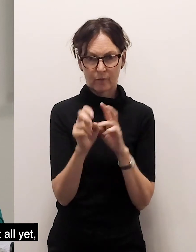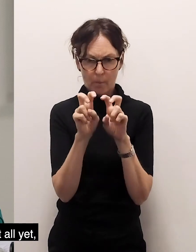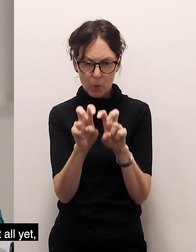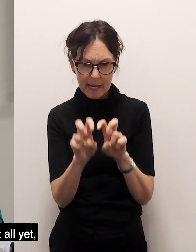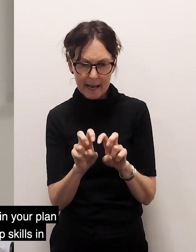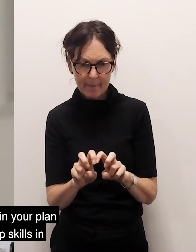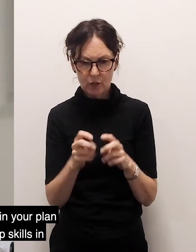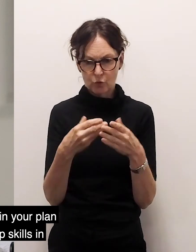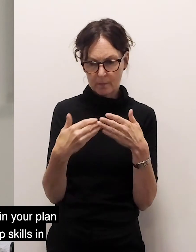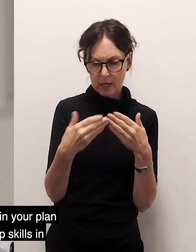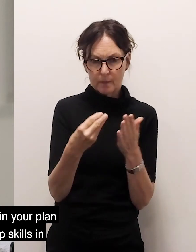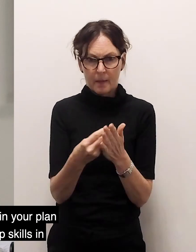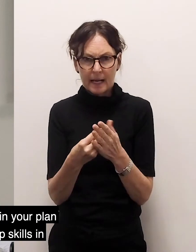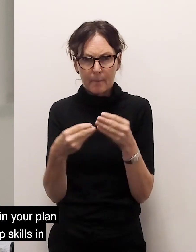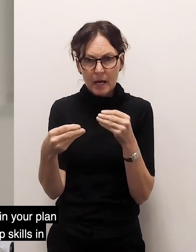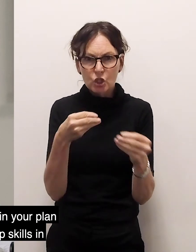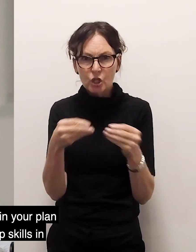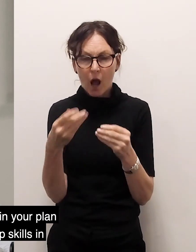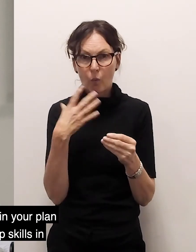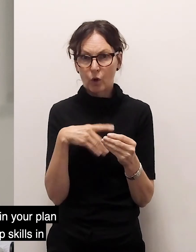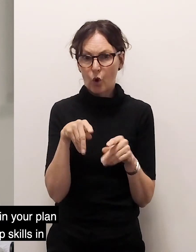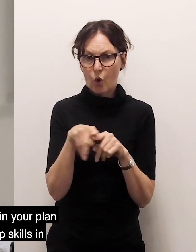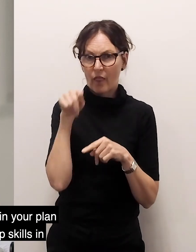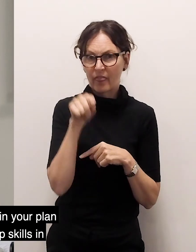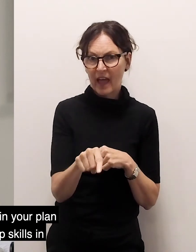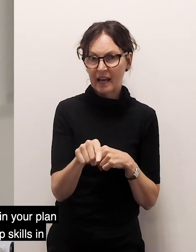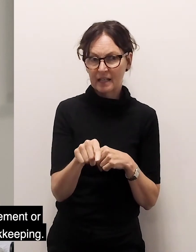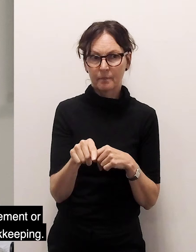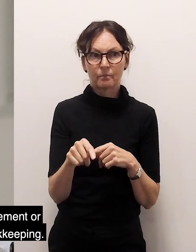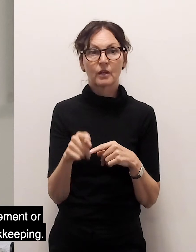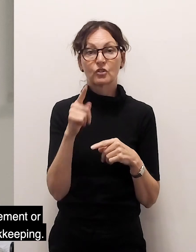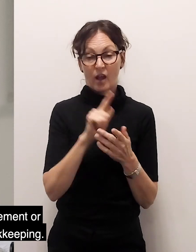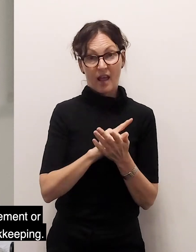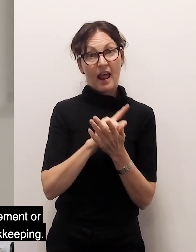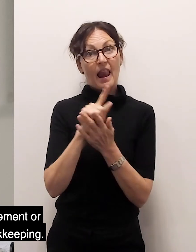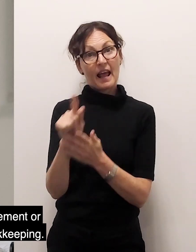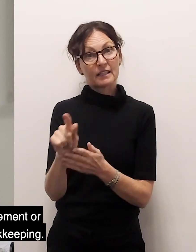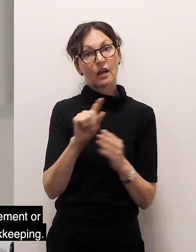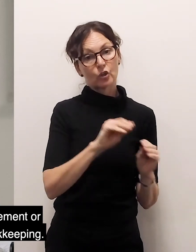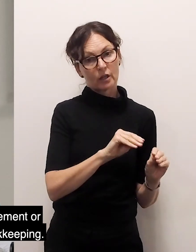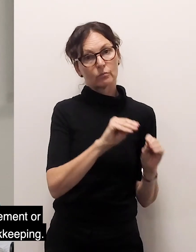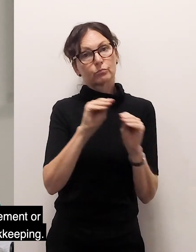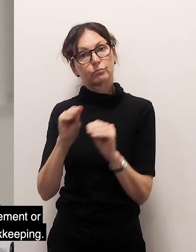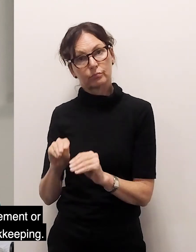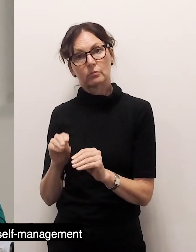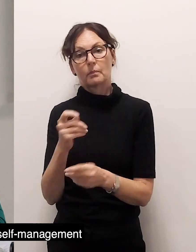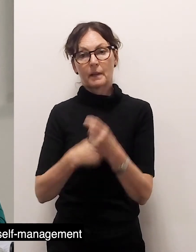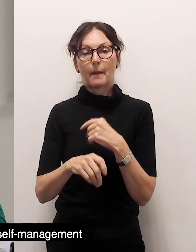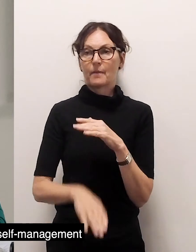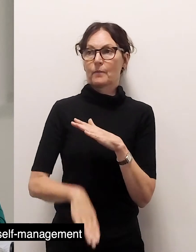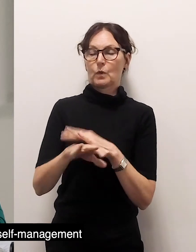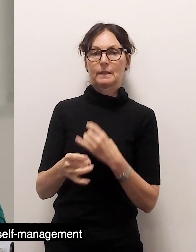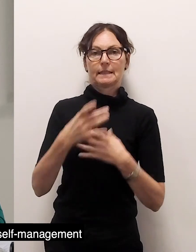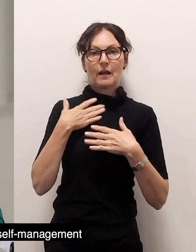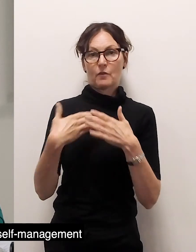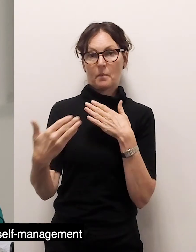it all yet, but you might put in your plan that you develop skills in money management or budgeting, bookkeeping. So